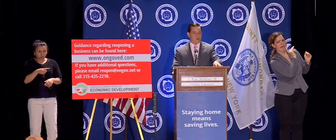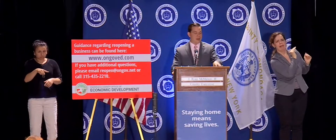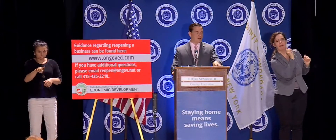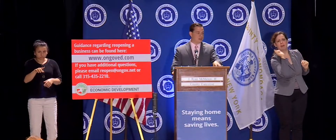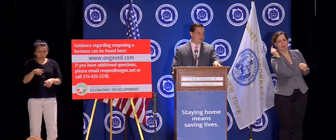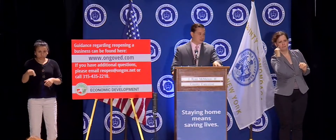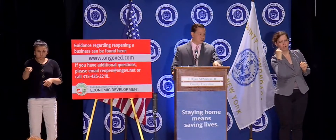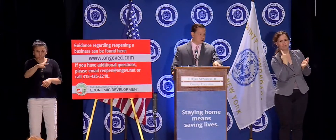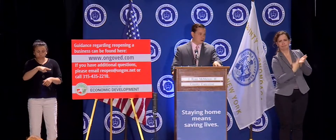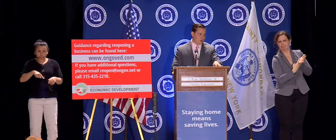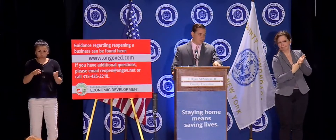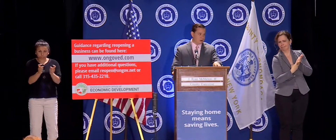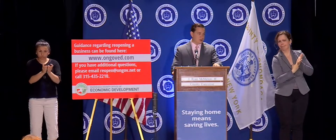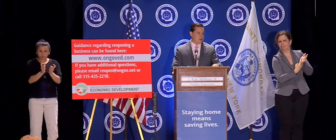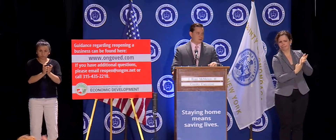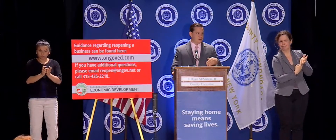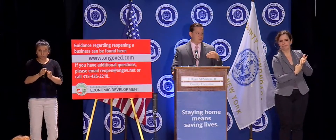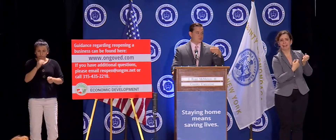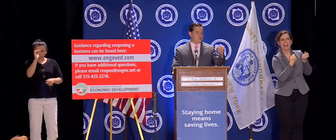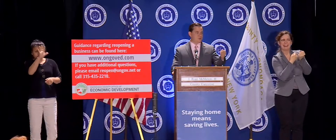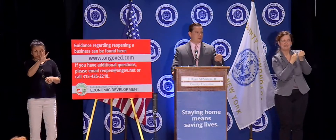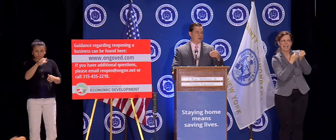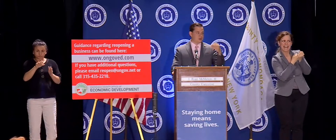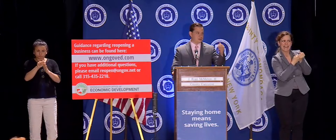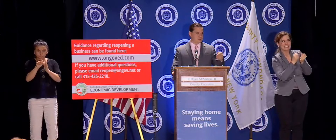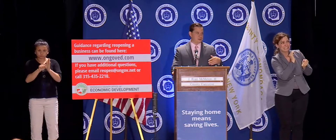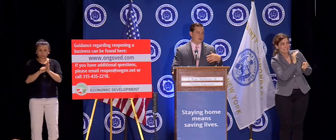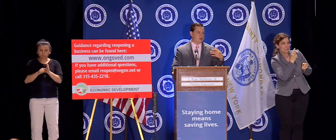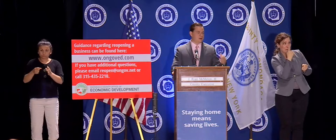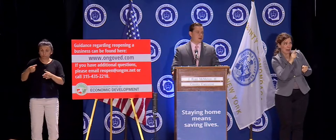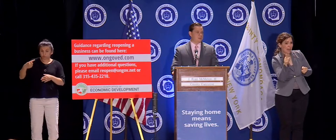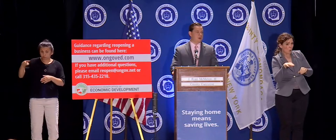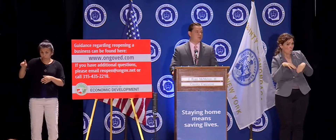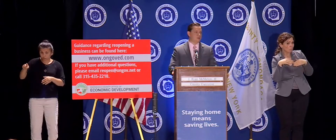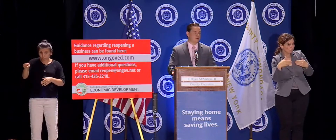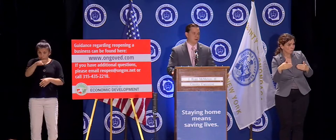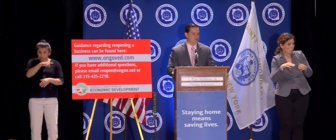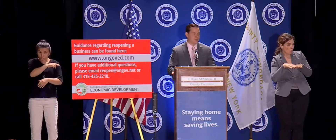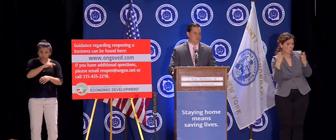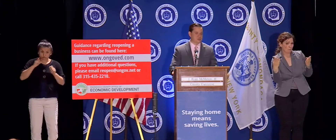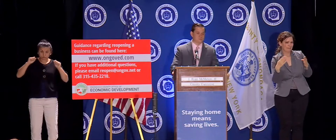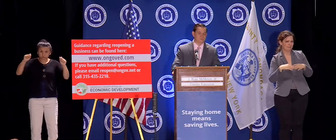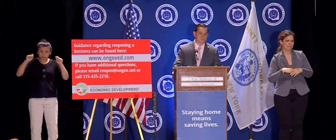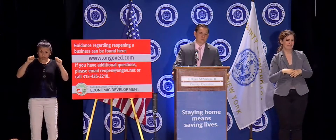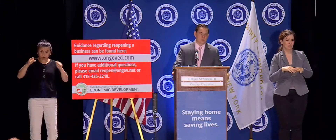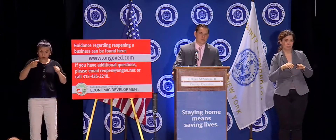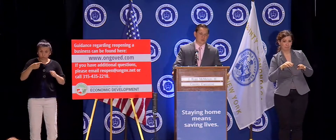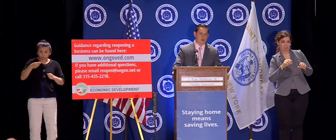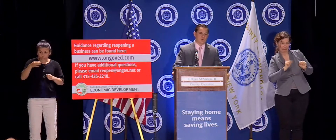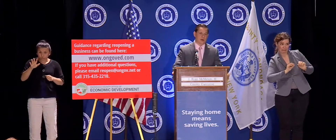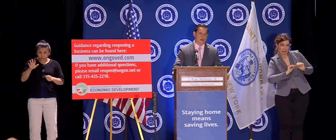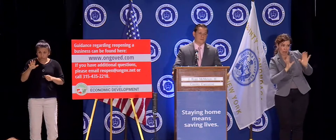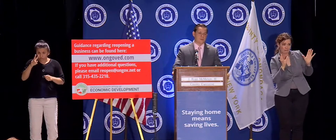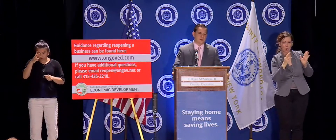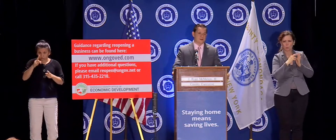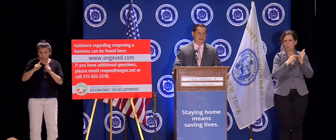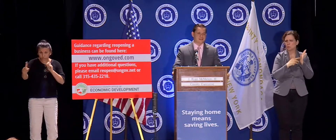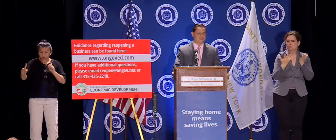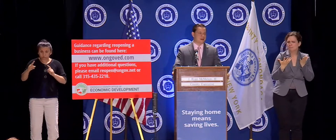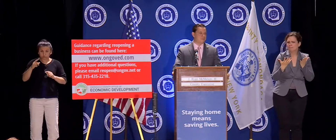All right, we advocate to the state of New York to look at this and maybe give clarification. And